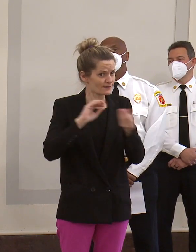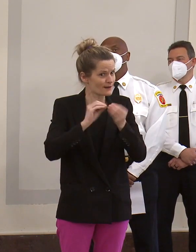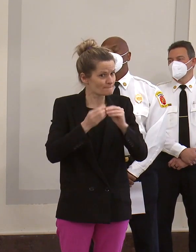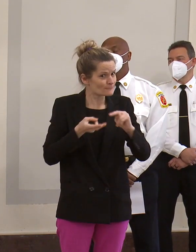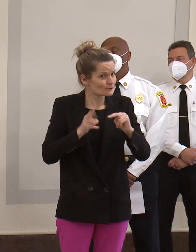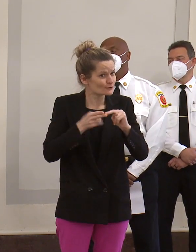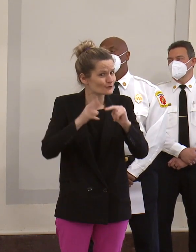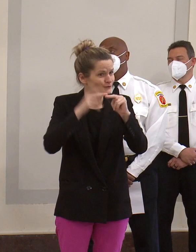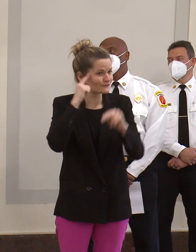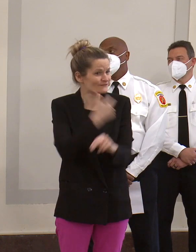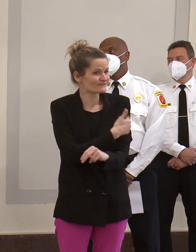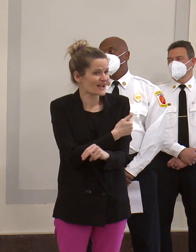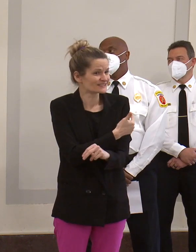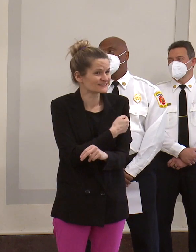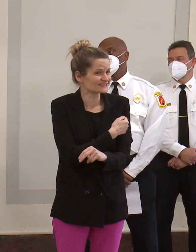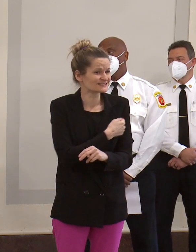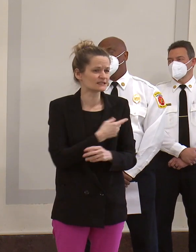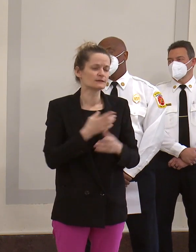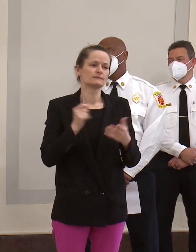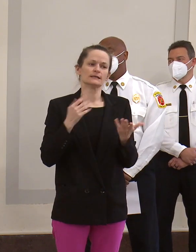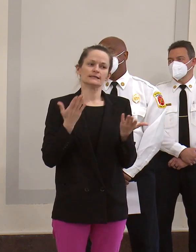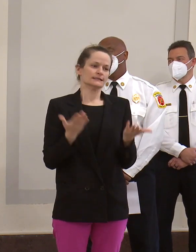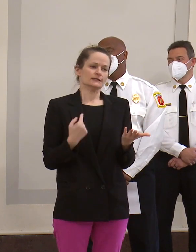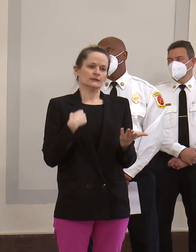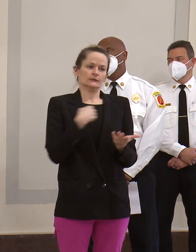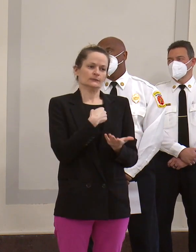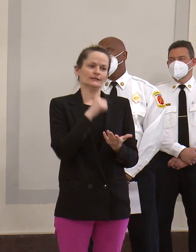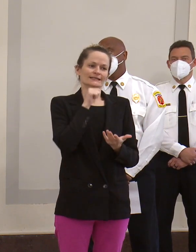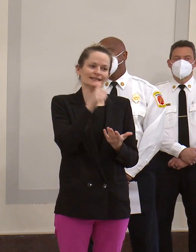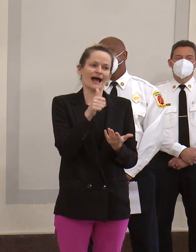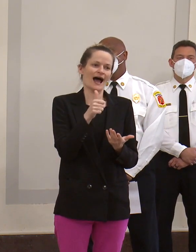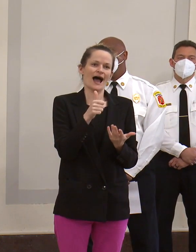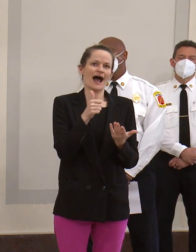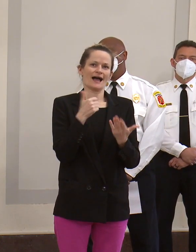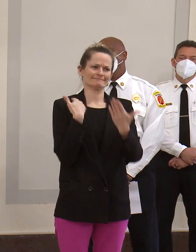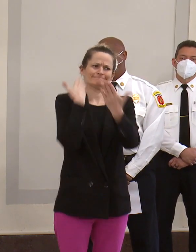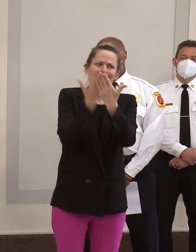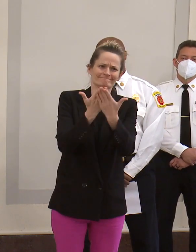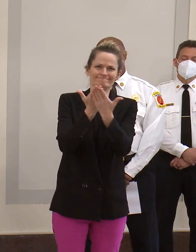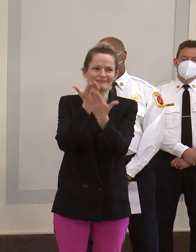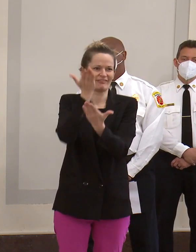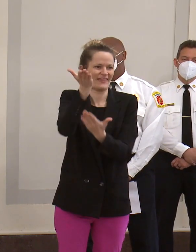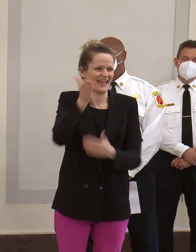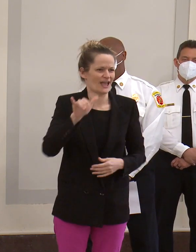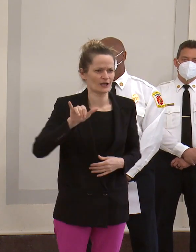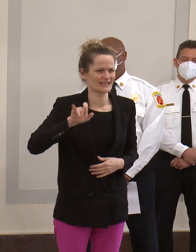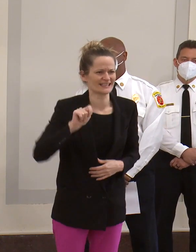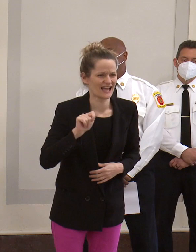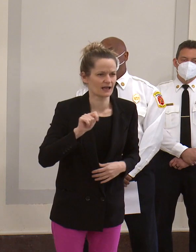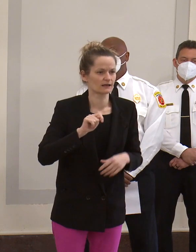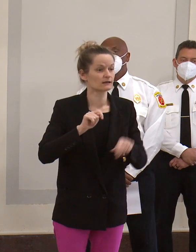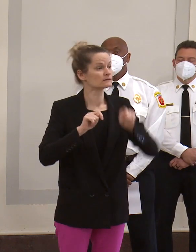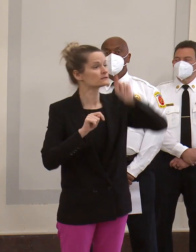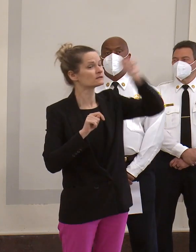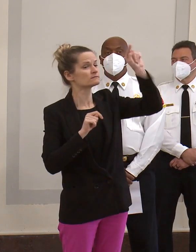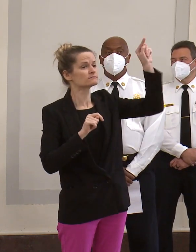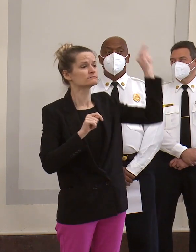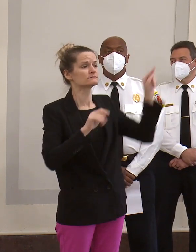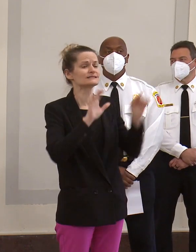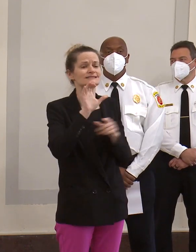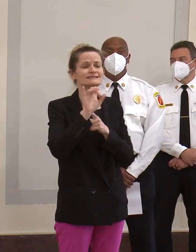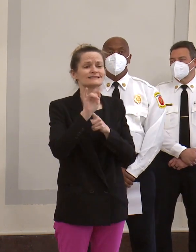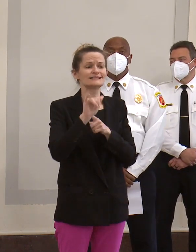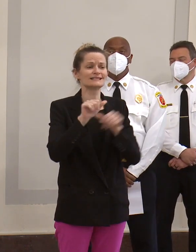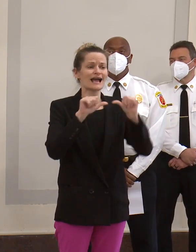this point without the help of not only our community partners, but our other city agencies as well. The Baltimore City Fire Department has